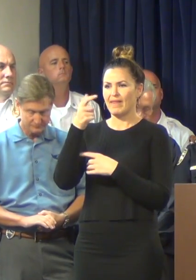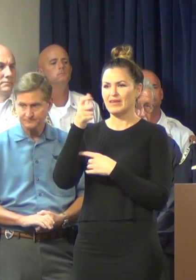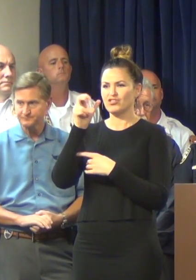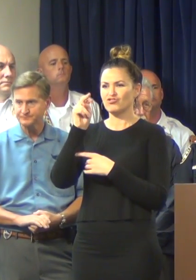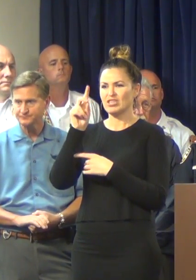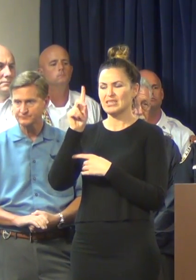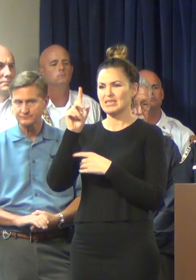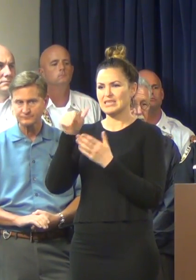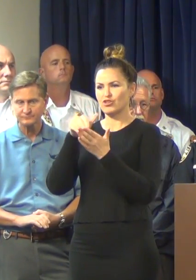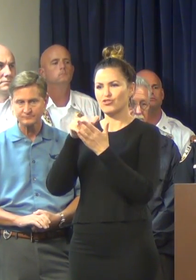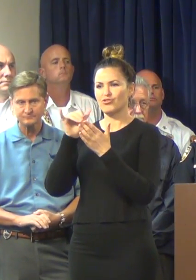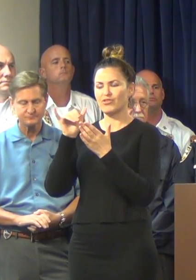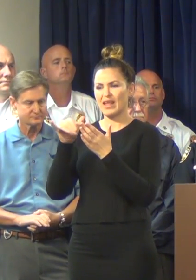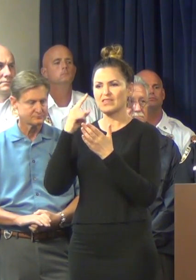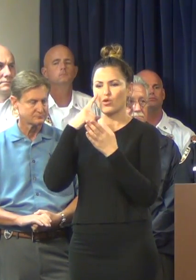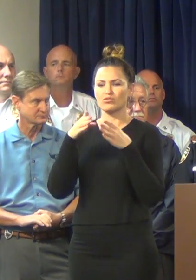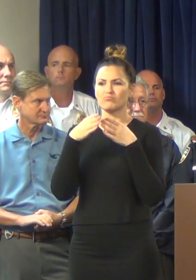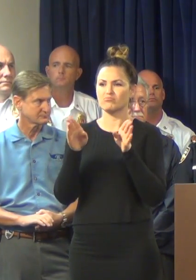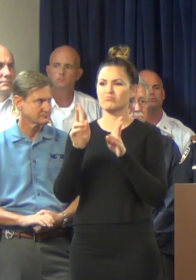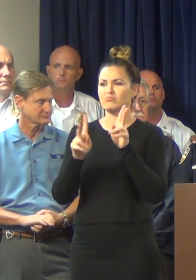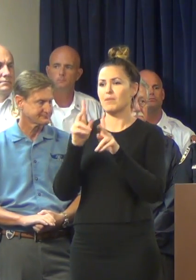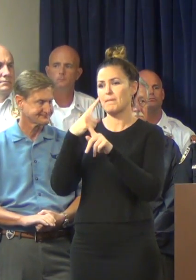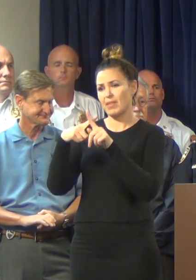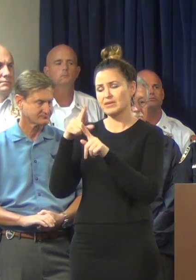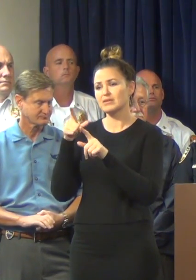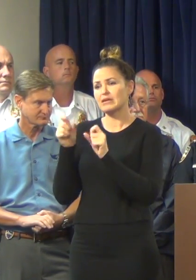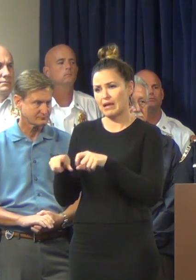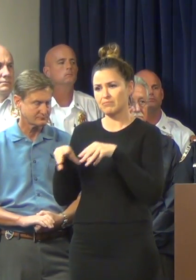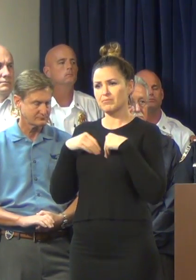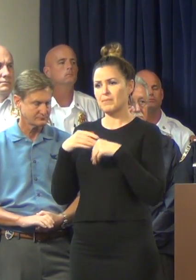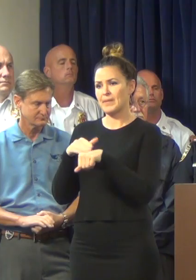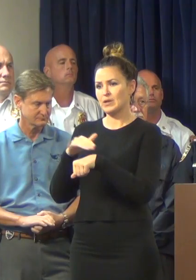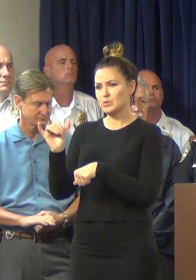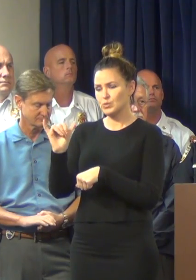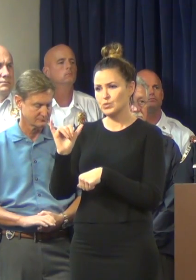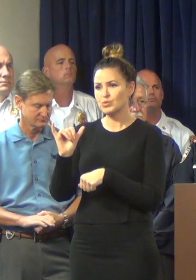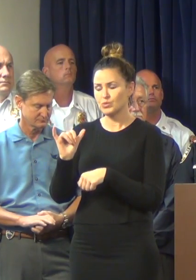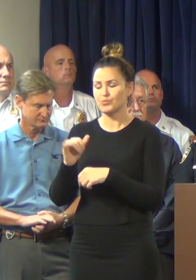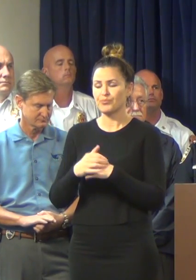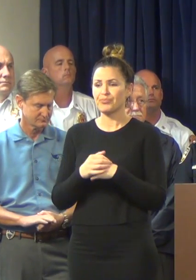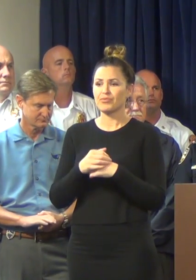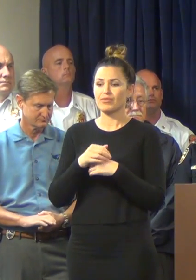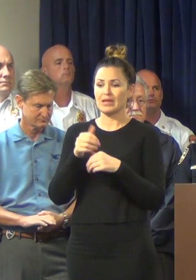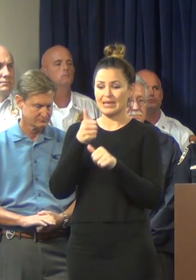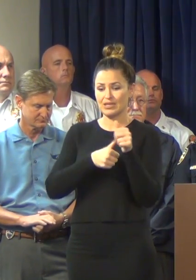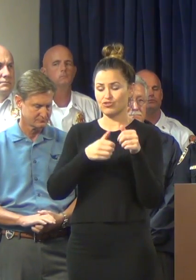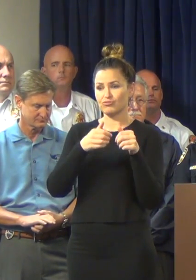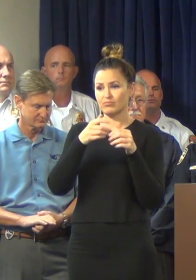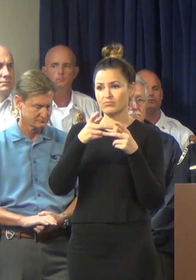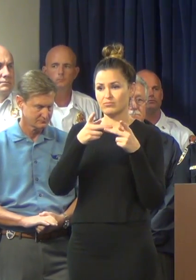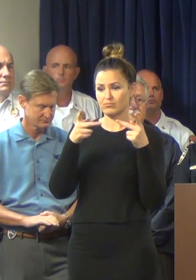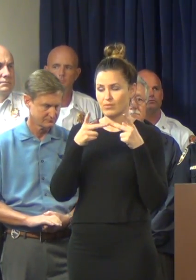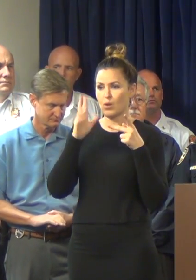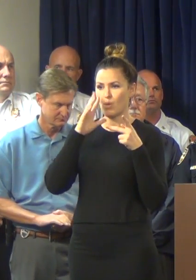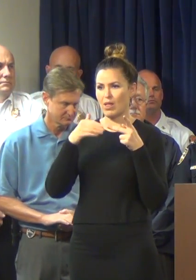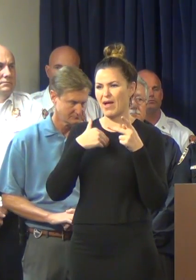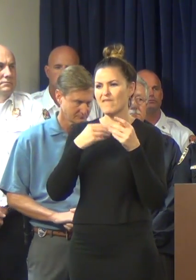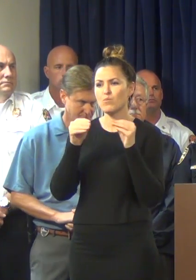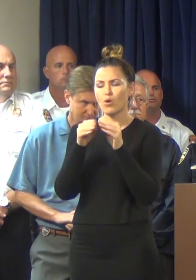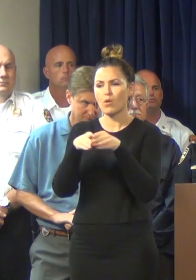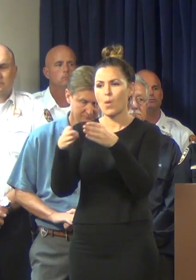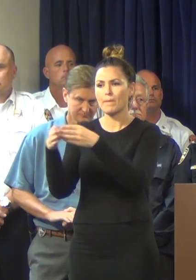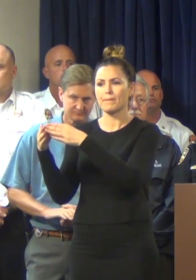is a general population and pet-friendly shelter. As we go through this process and more people evacuate and need shelters, we'll be opening additional shelters